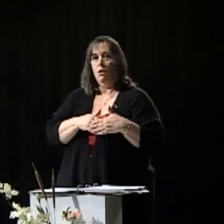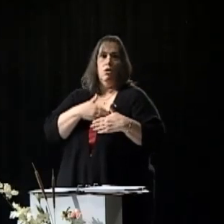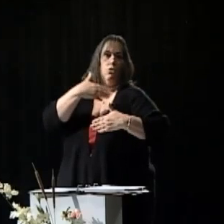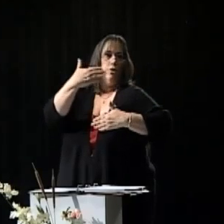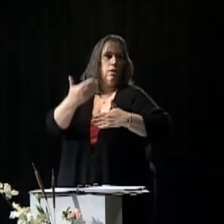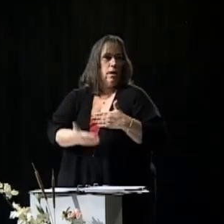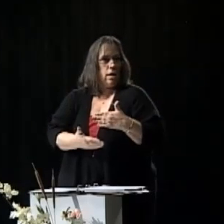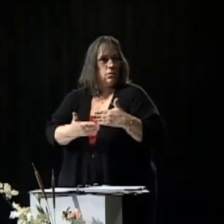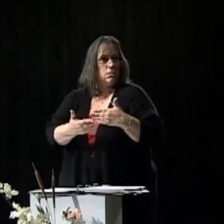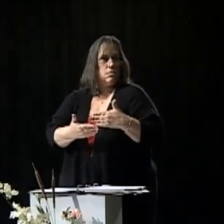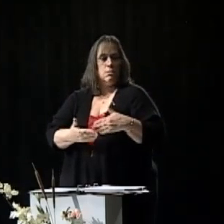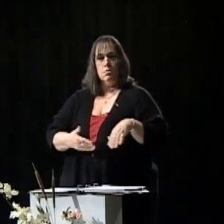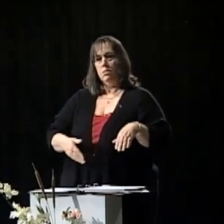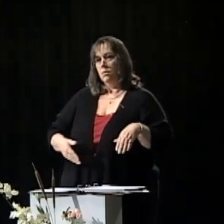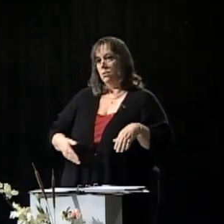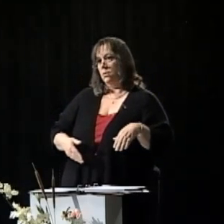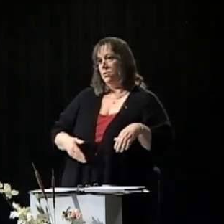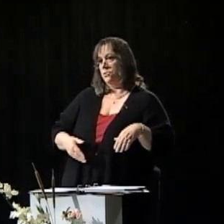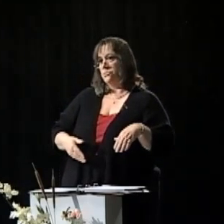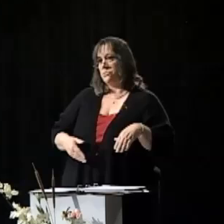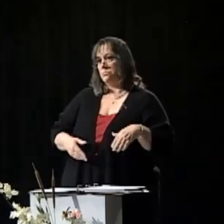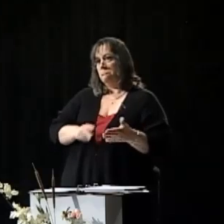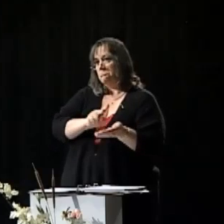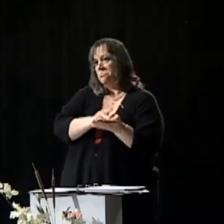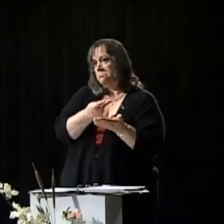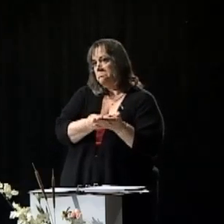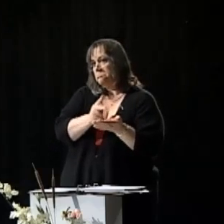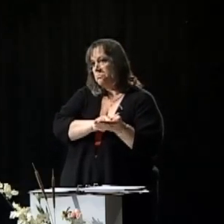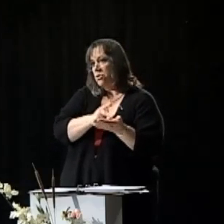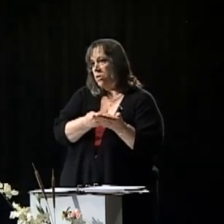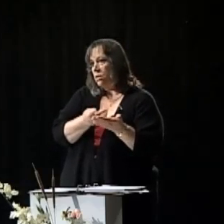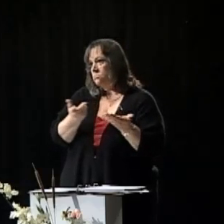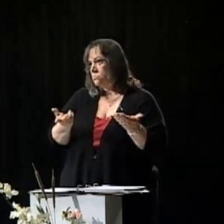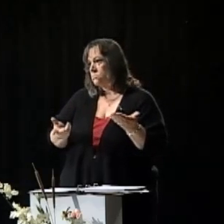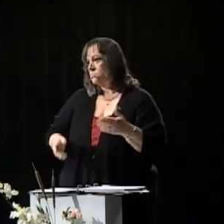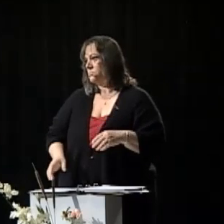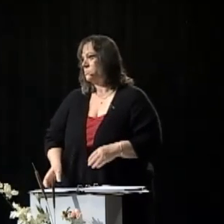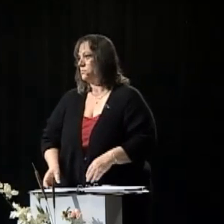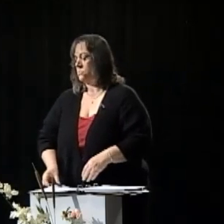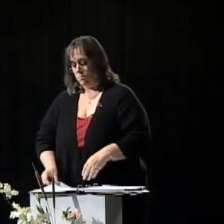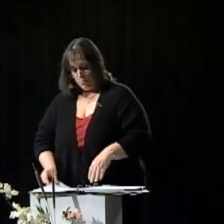Our next is cooking.